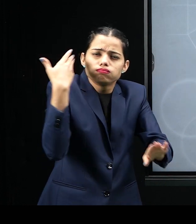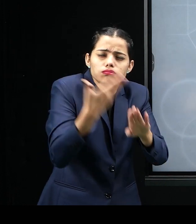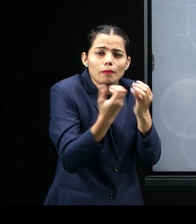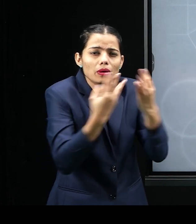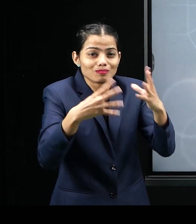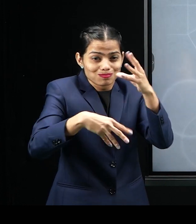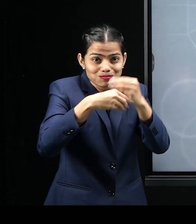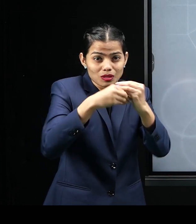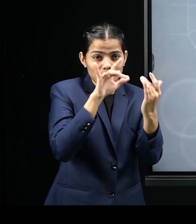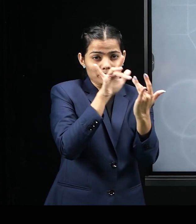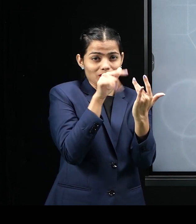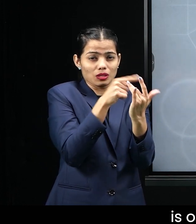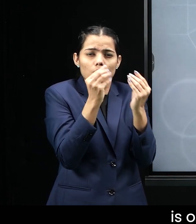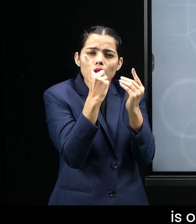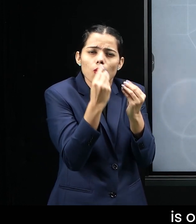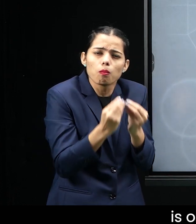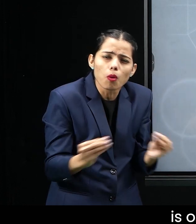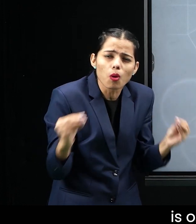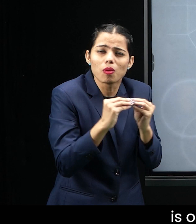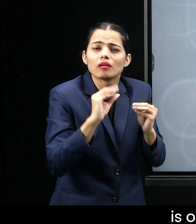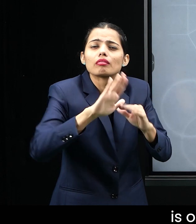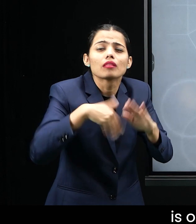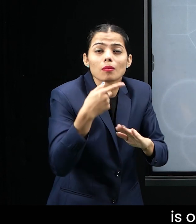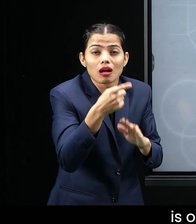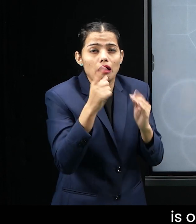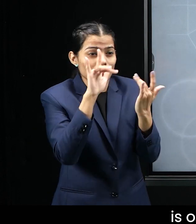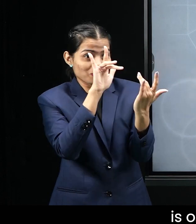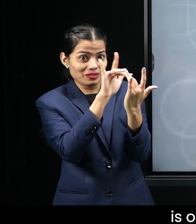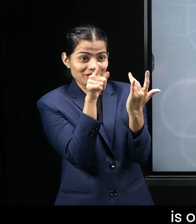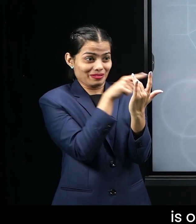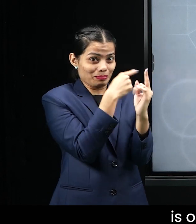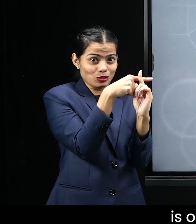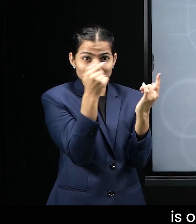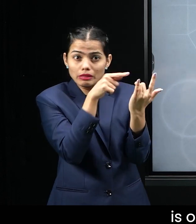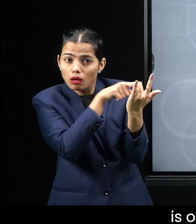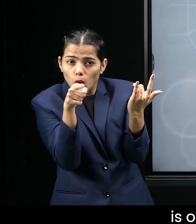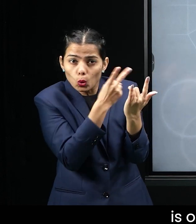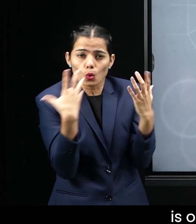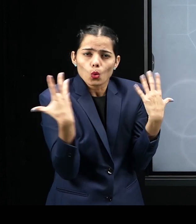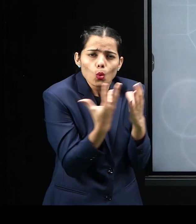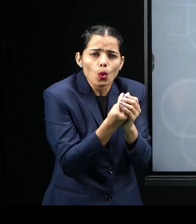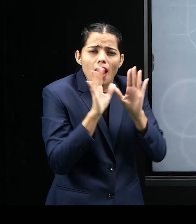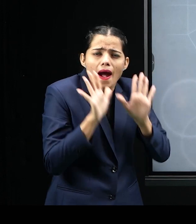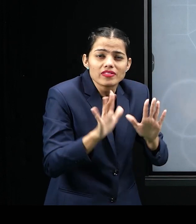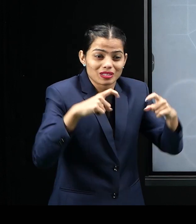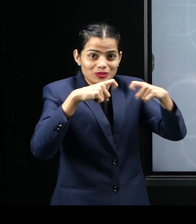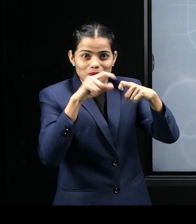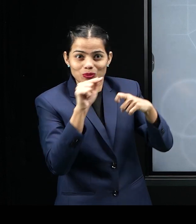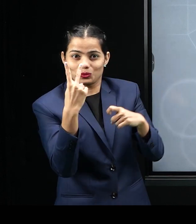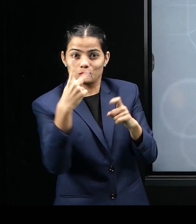Since any odd integer is one more than an even integer, we have x is equal to